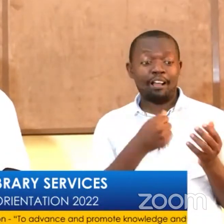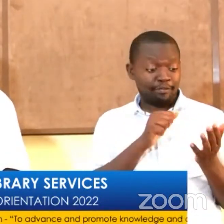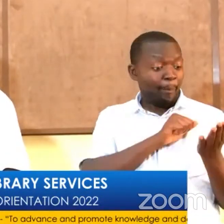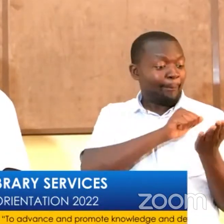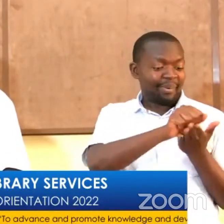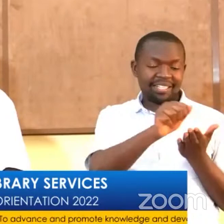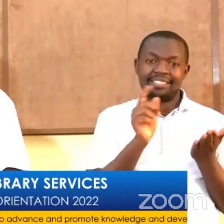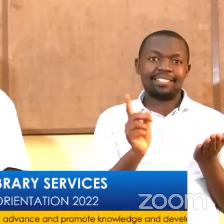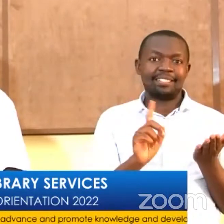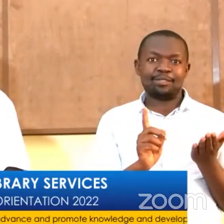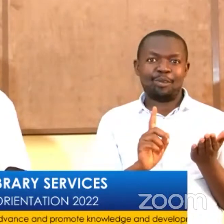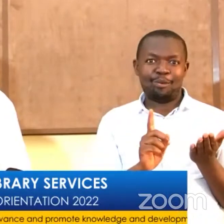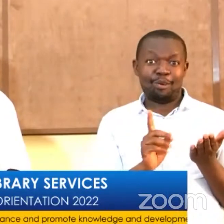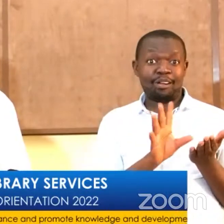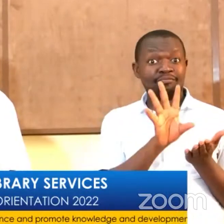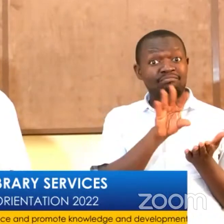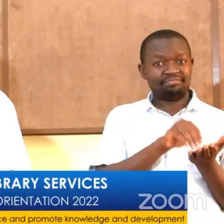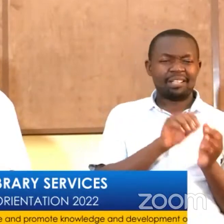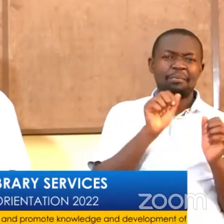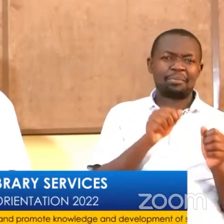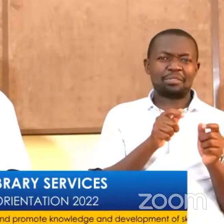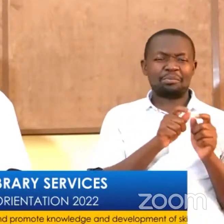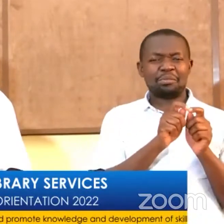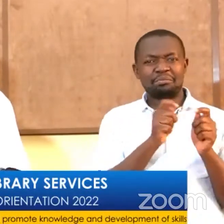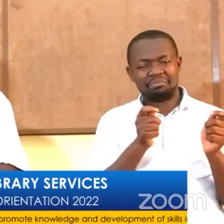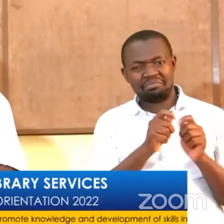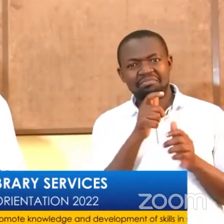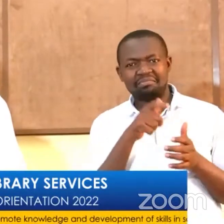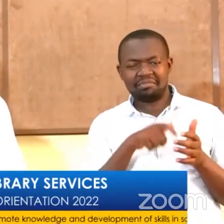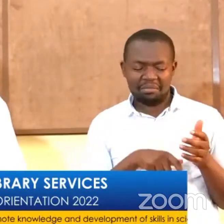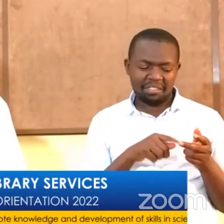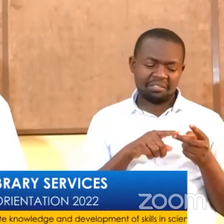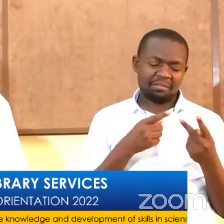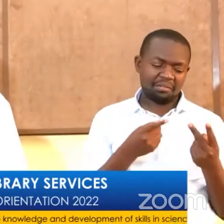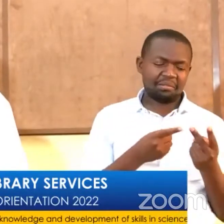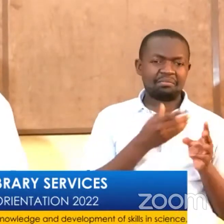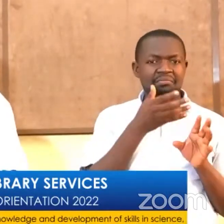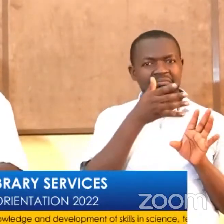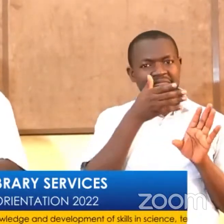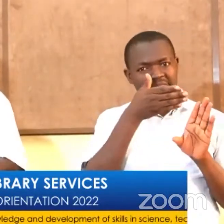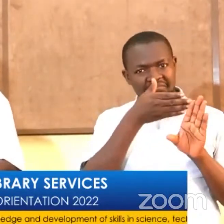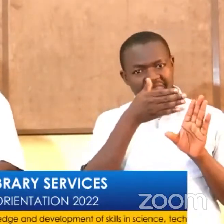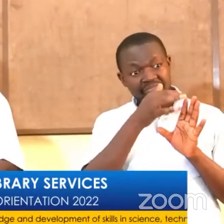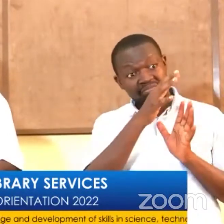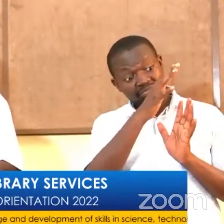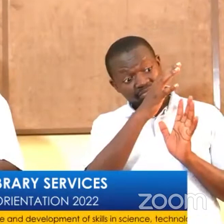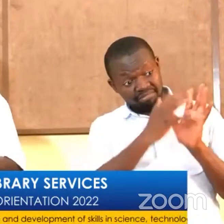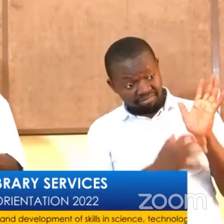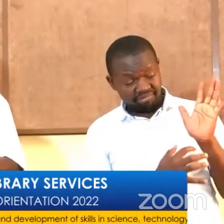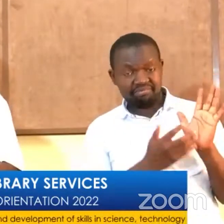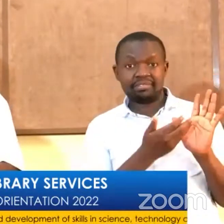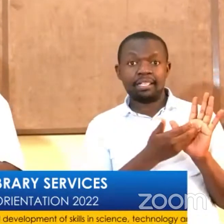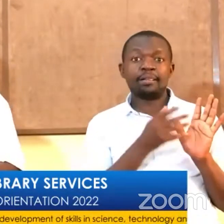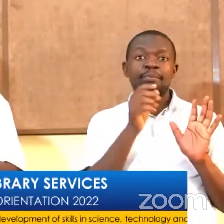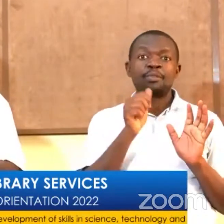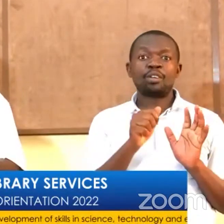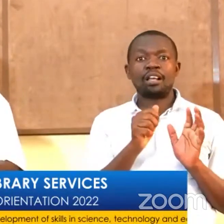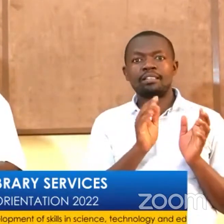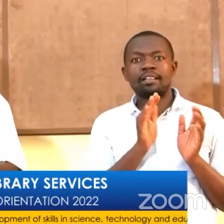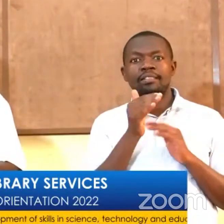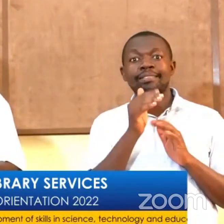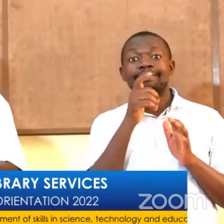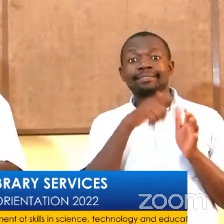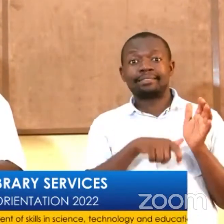format. They could be journal articles, they could be textbooks. You can access a chapter of a